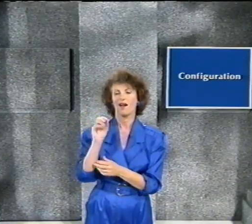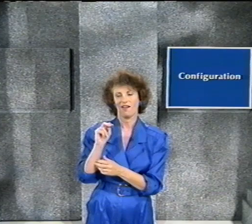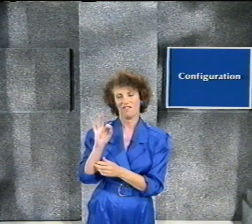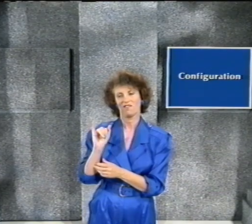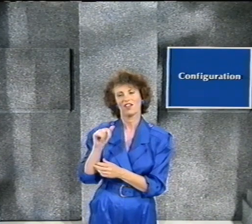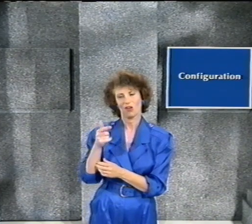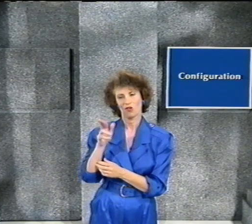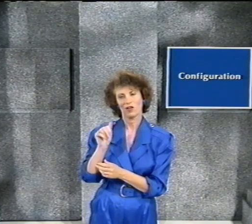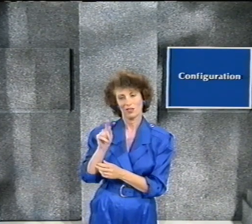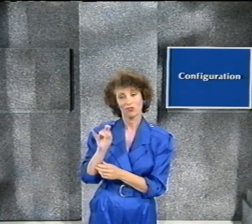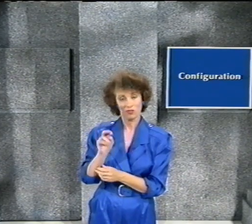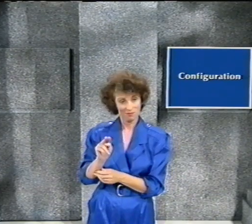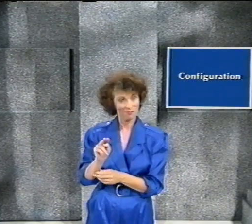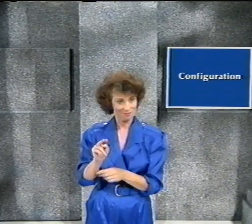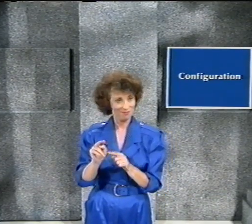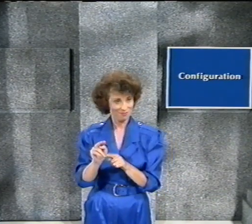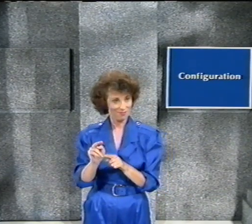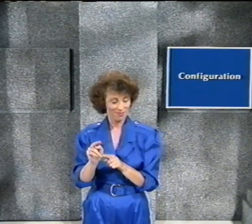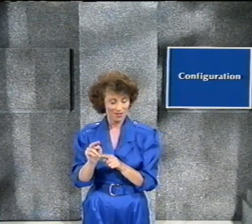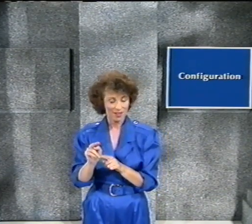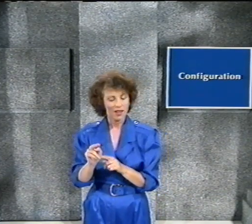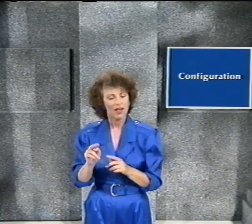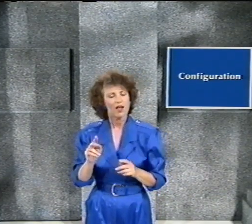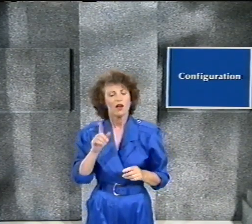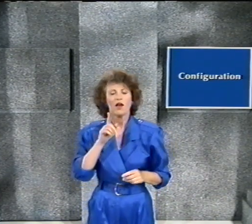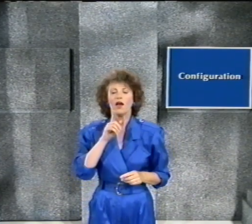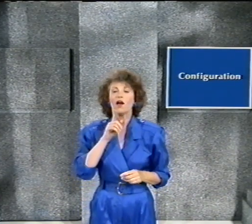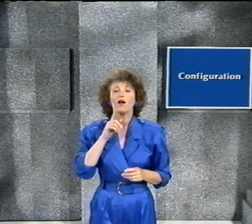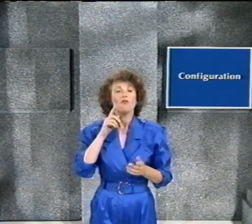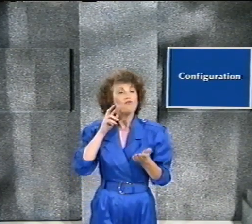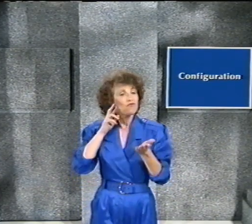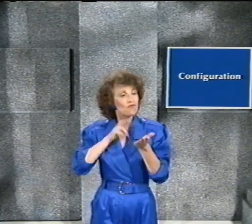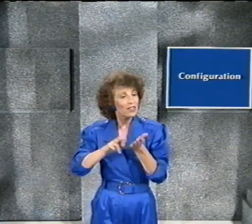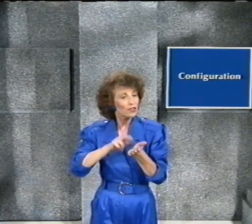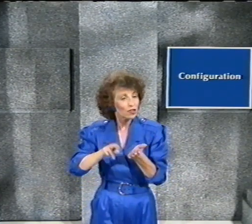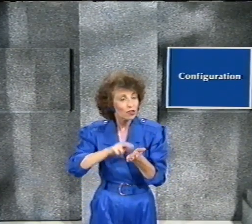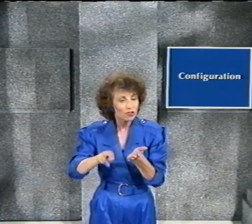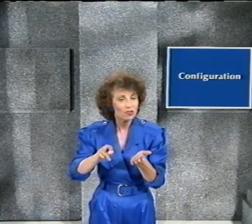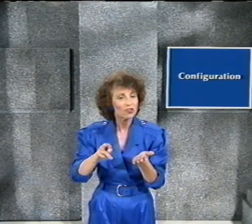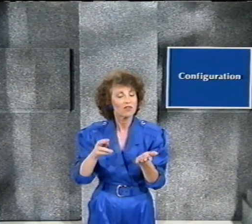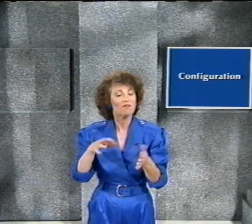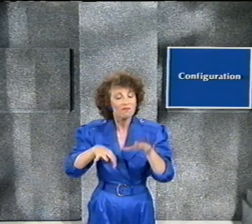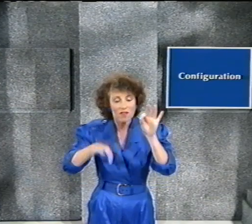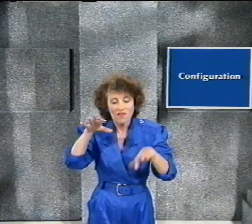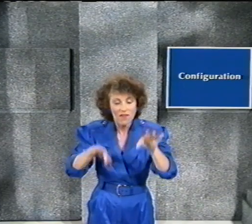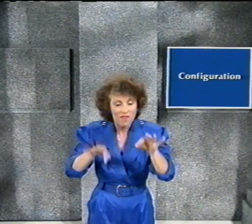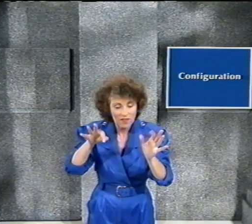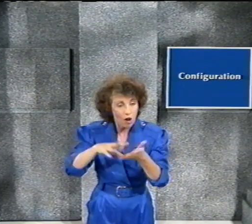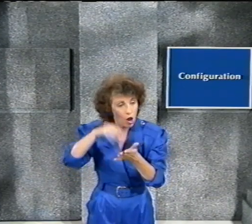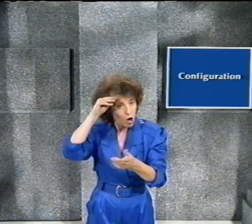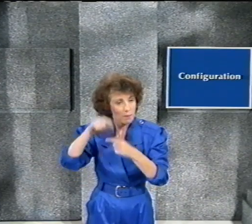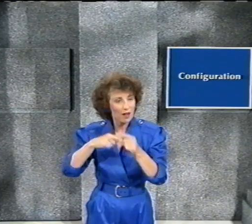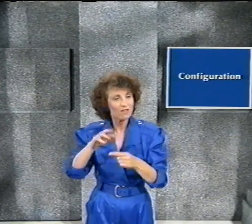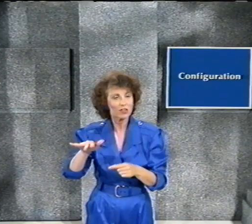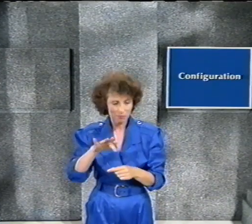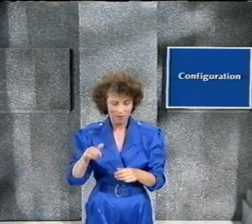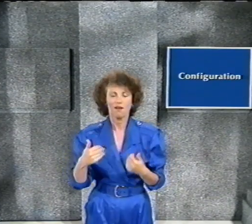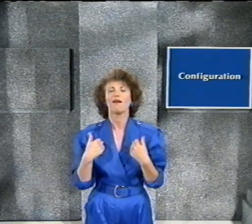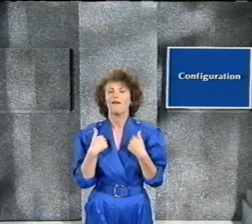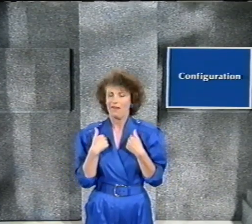The concept of reading words based on shape or configuration is an important idea. There's been very